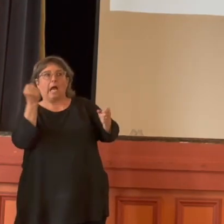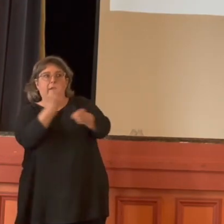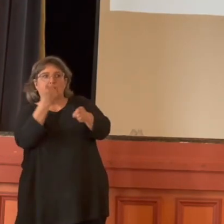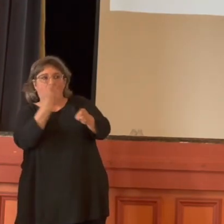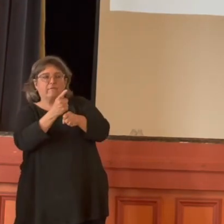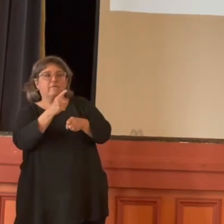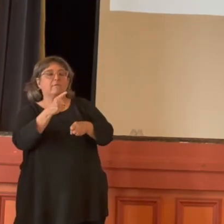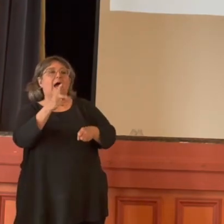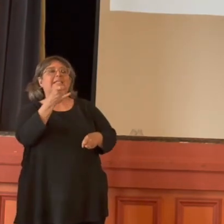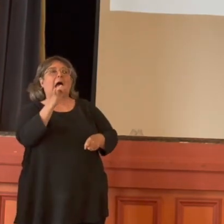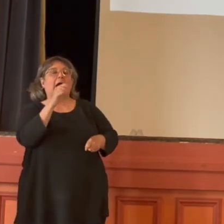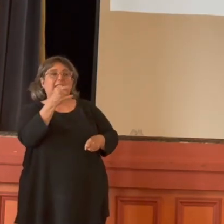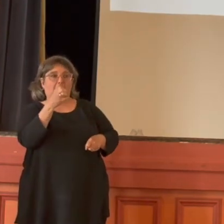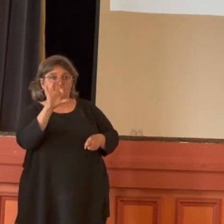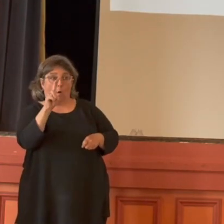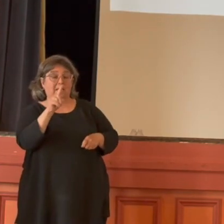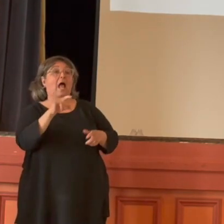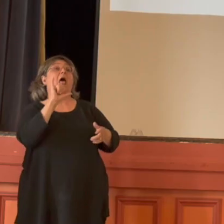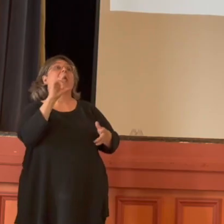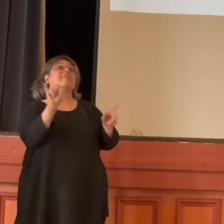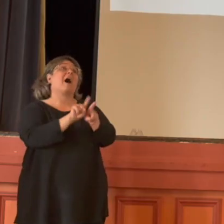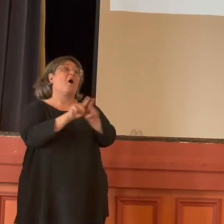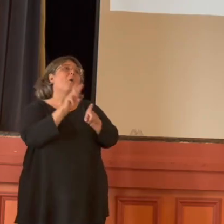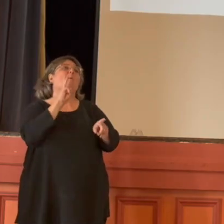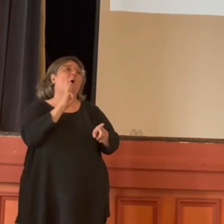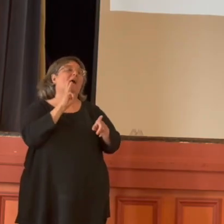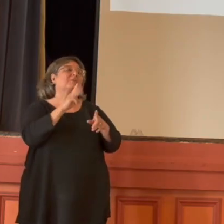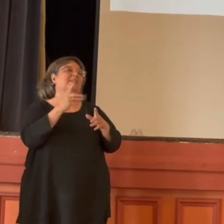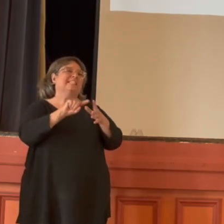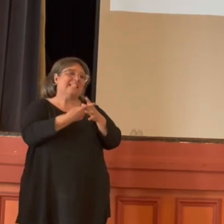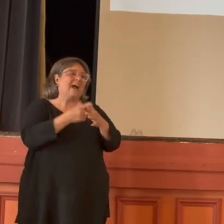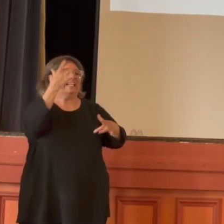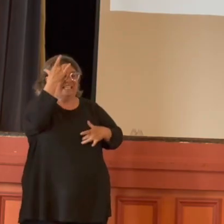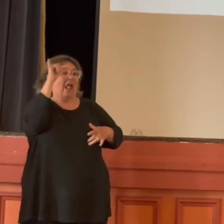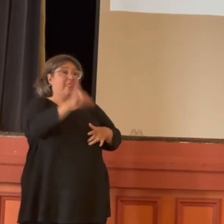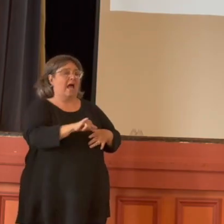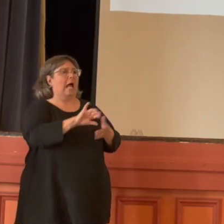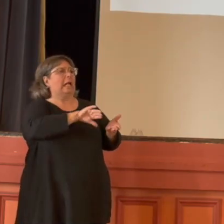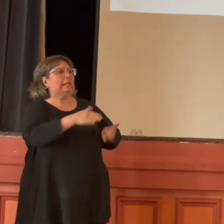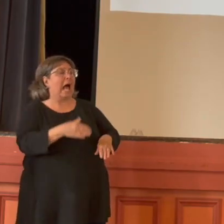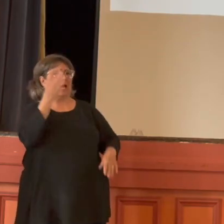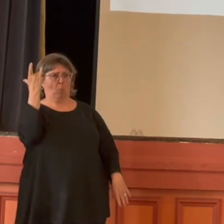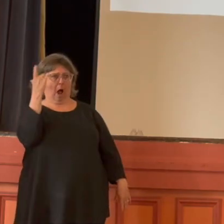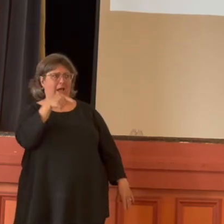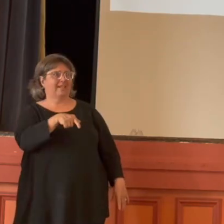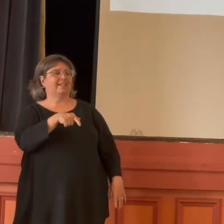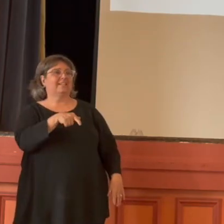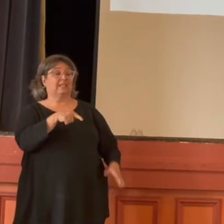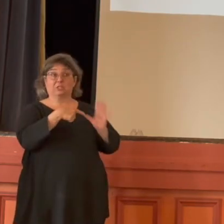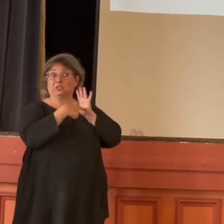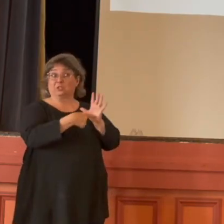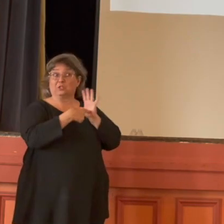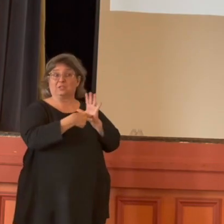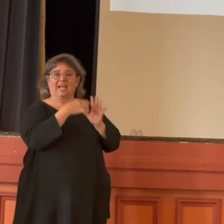from typhoid, which is a waterborne illness. And the reason that they were dying, and this was